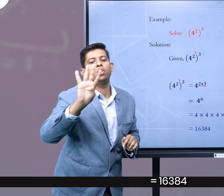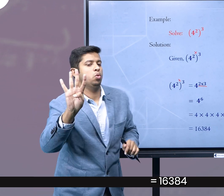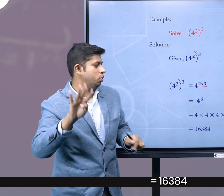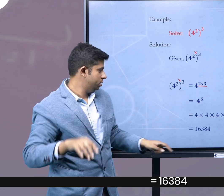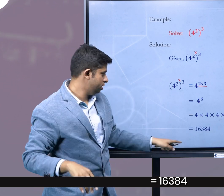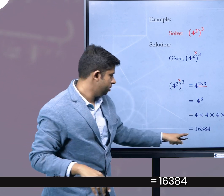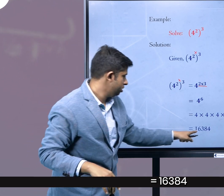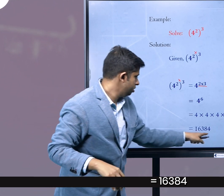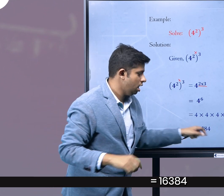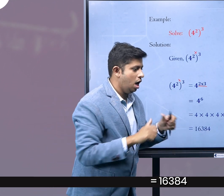16,384.